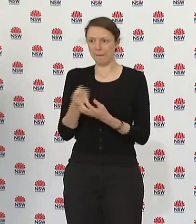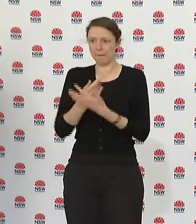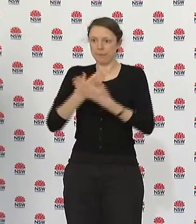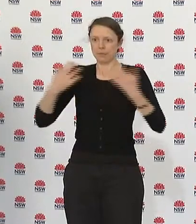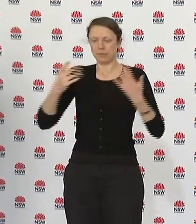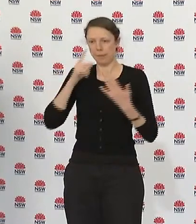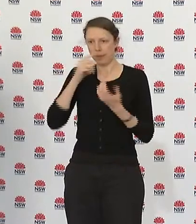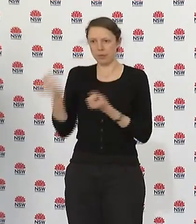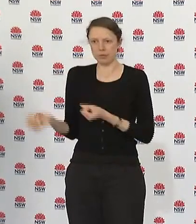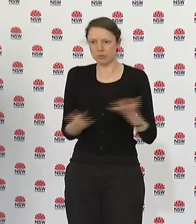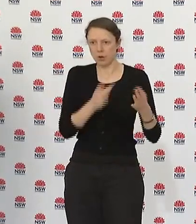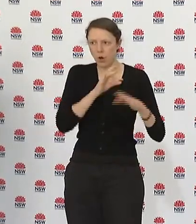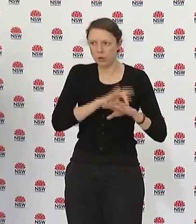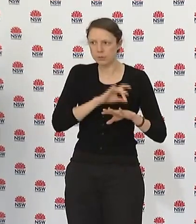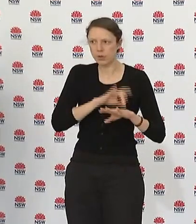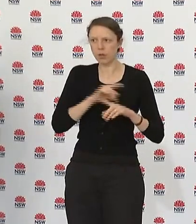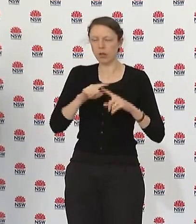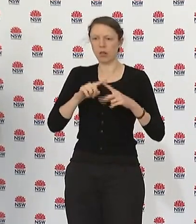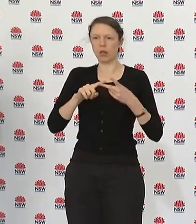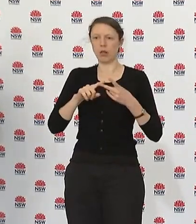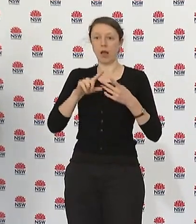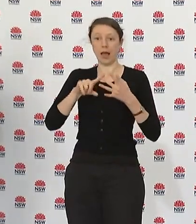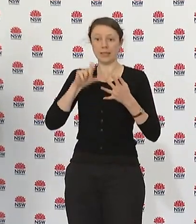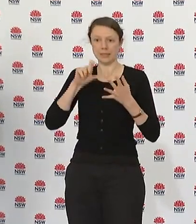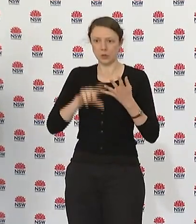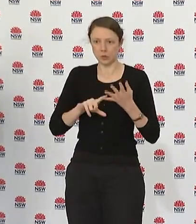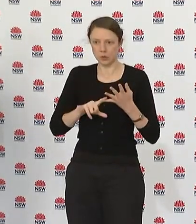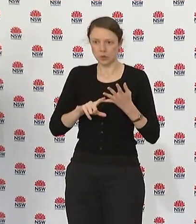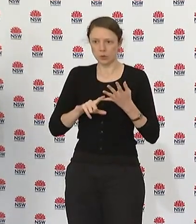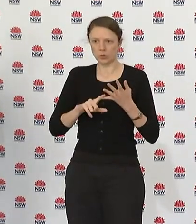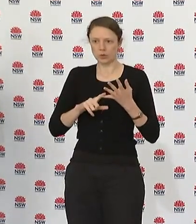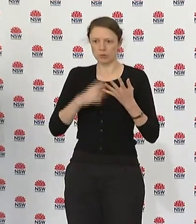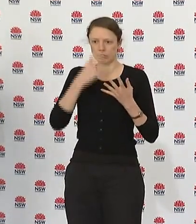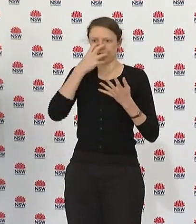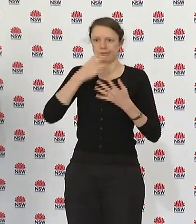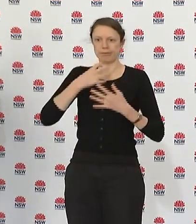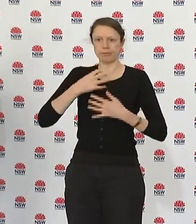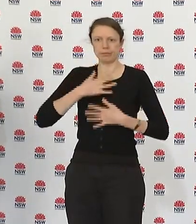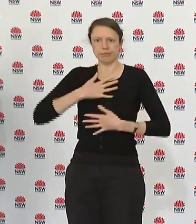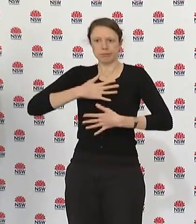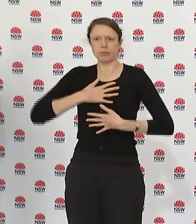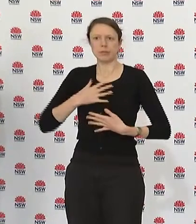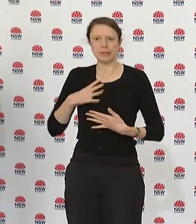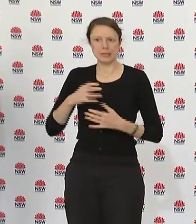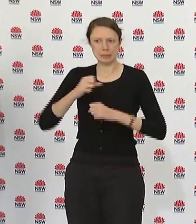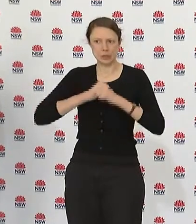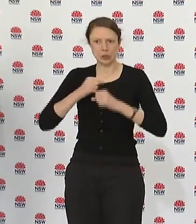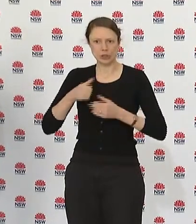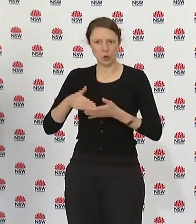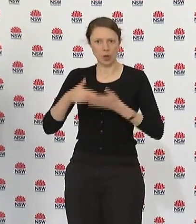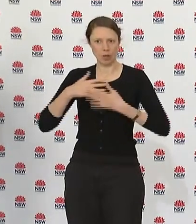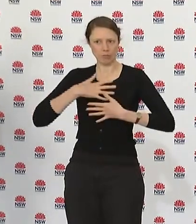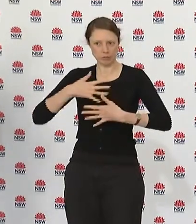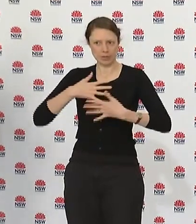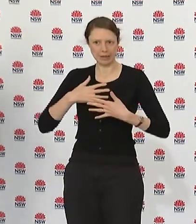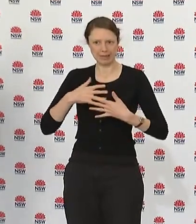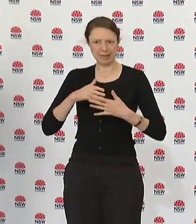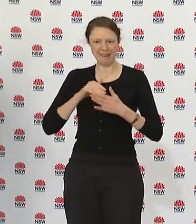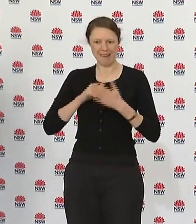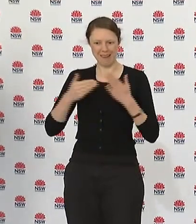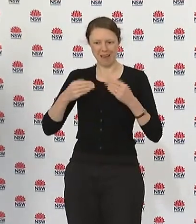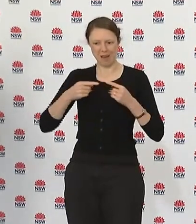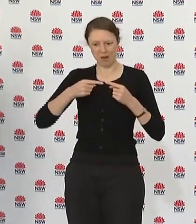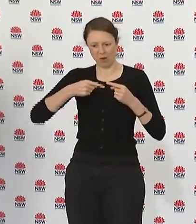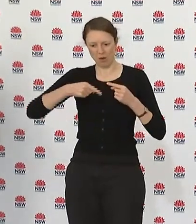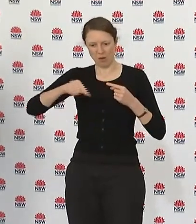of days, we're starting to see quite a few more deaths. Is that the phase of this pandemic or this outbreak that we're entering now? We're going to see a bit of a spike. Is that what